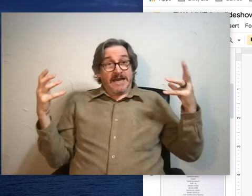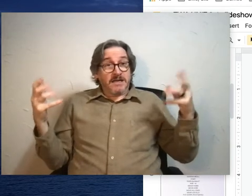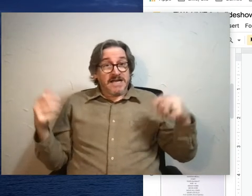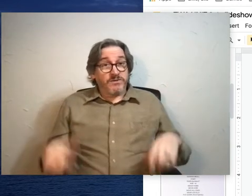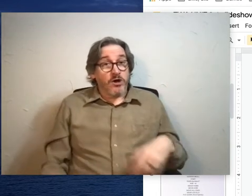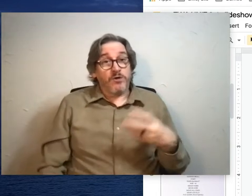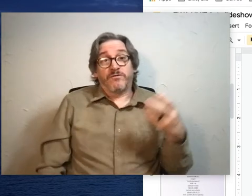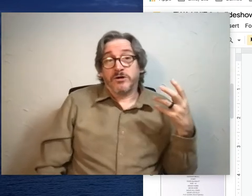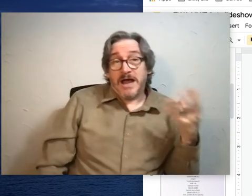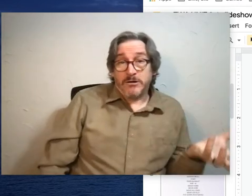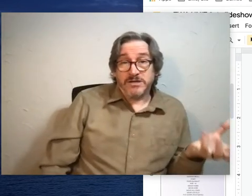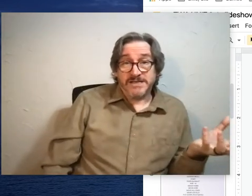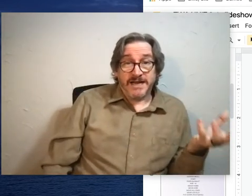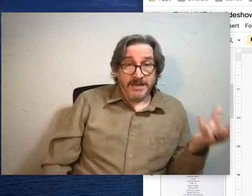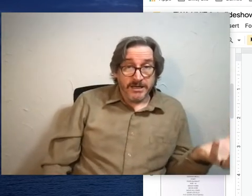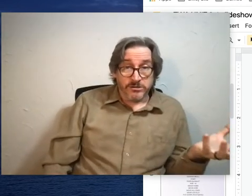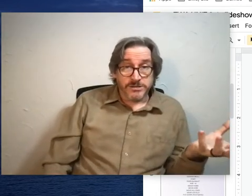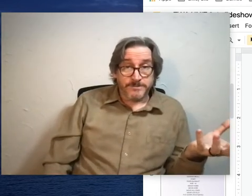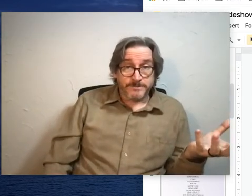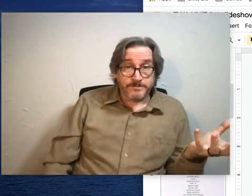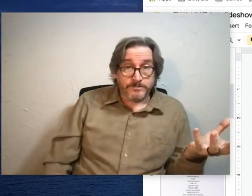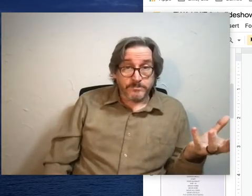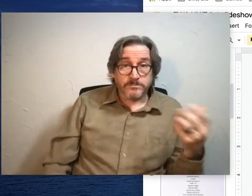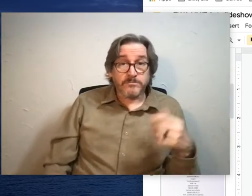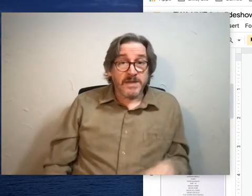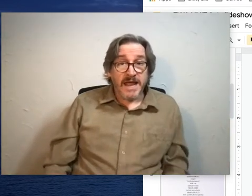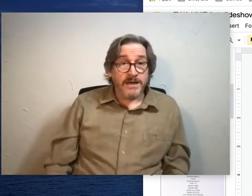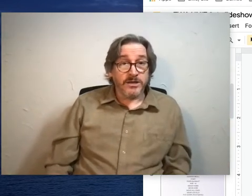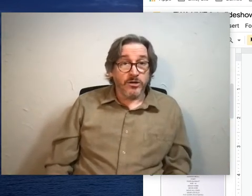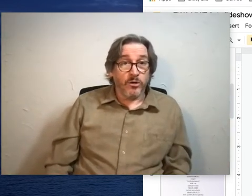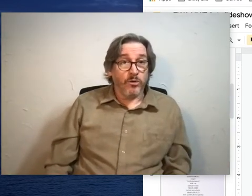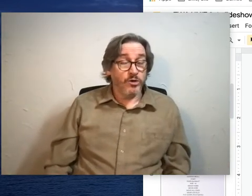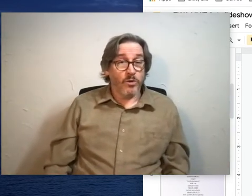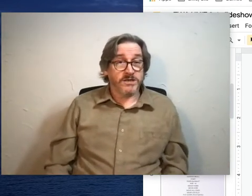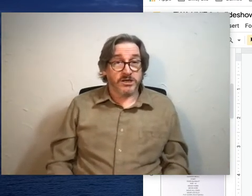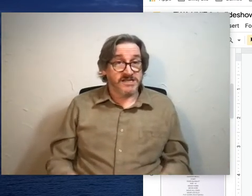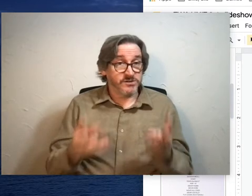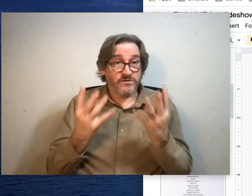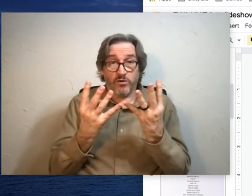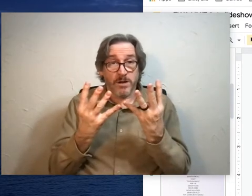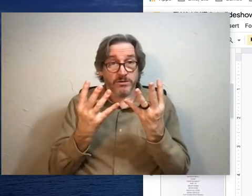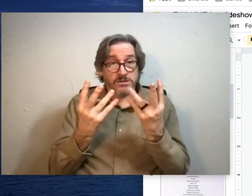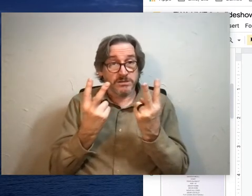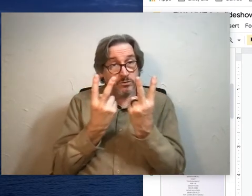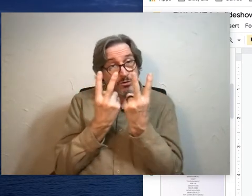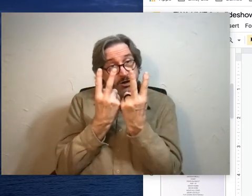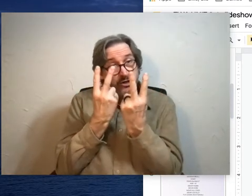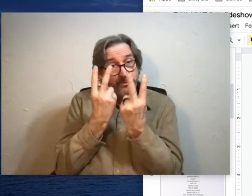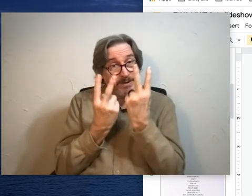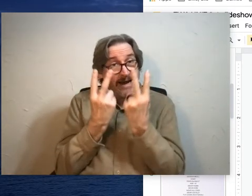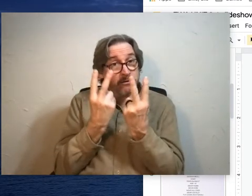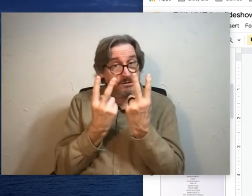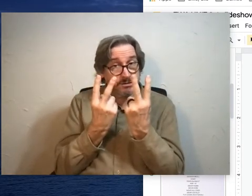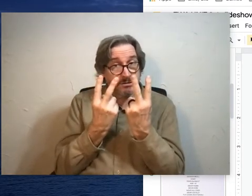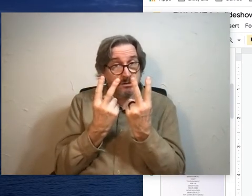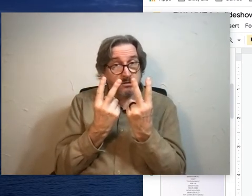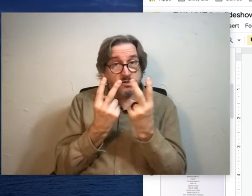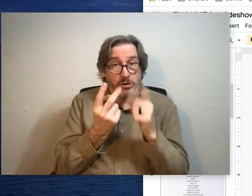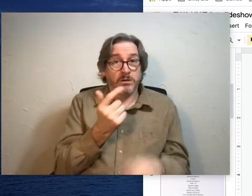Again, in class, we've gone over how to sign years, and you want to look because there's four numbers. We're going to do